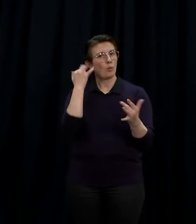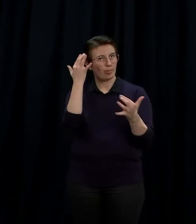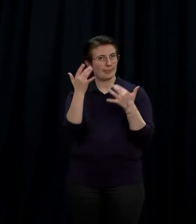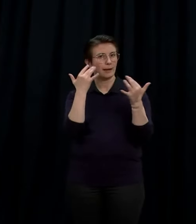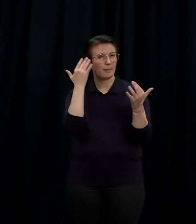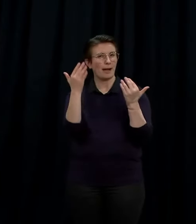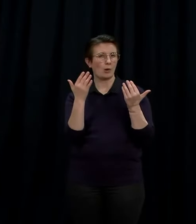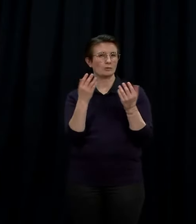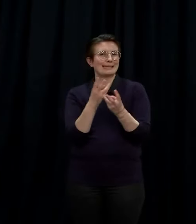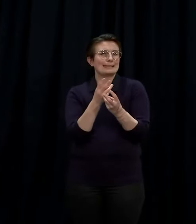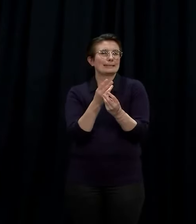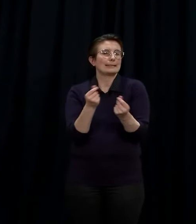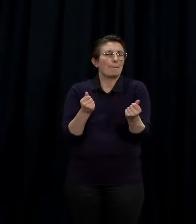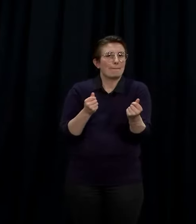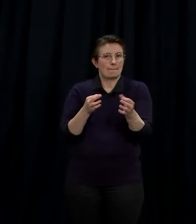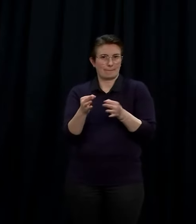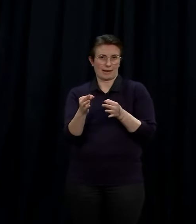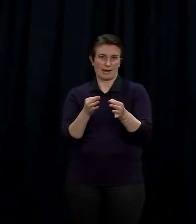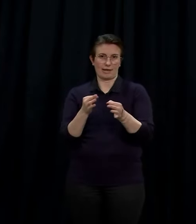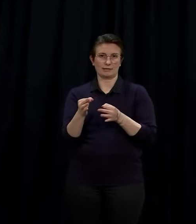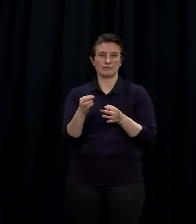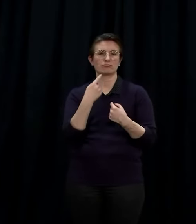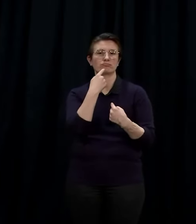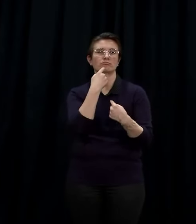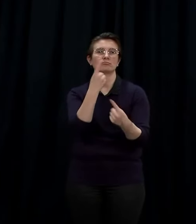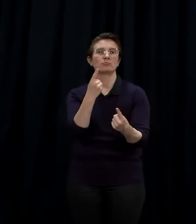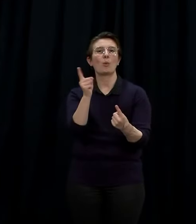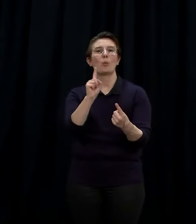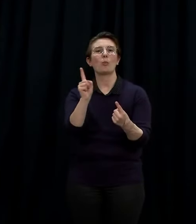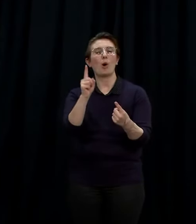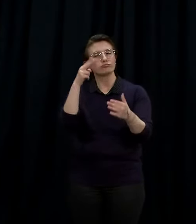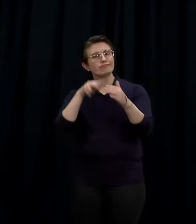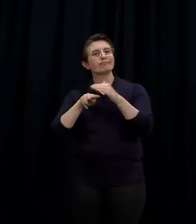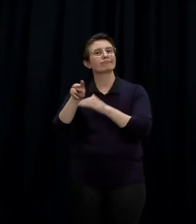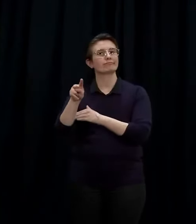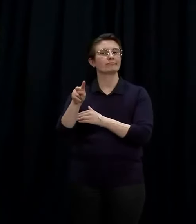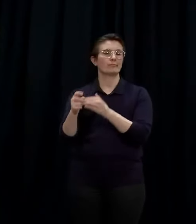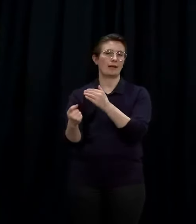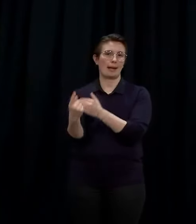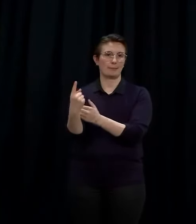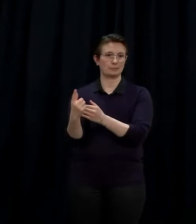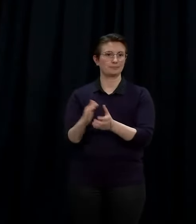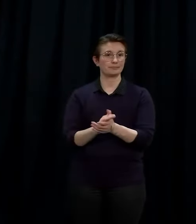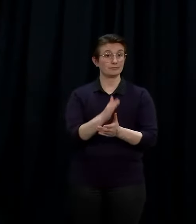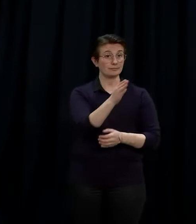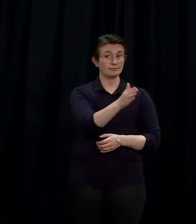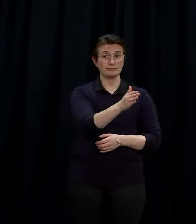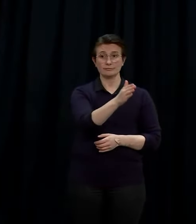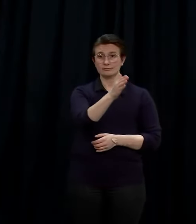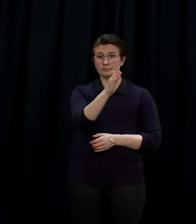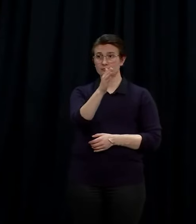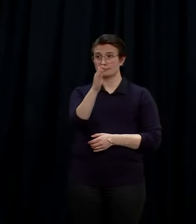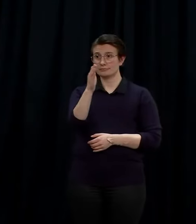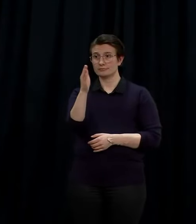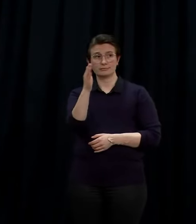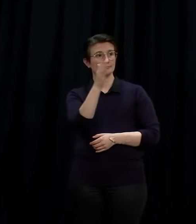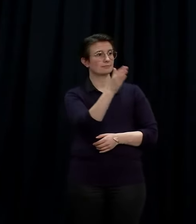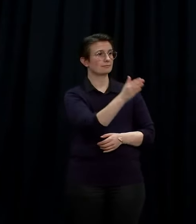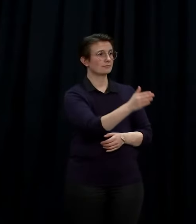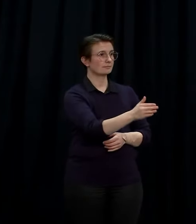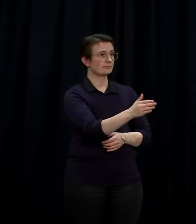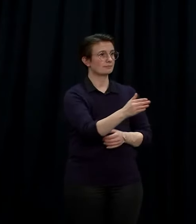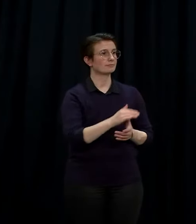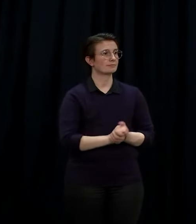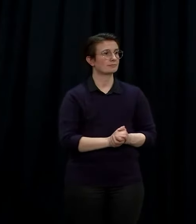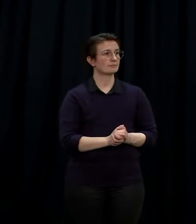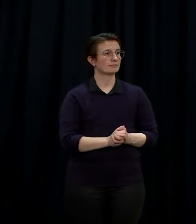give them some long-term certainty as much as we can. Yeah, I'll come back to Awarikwa, and then I'll come back through the tallies, yeah. Sorry.